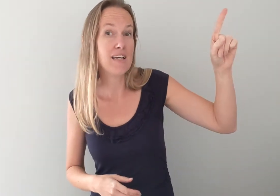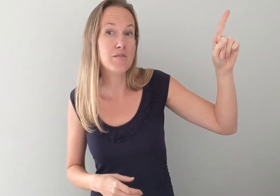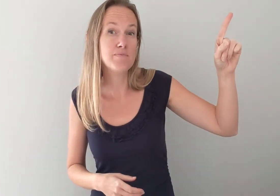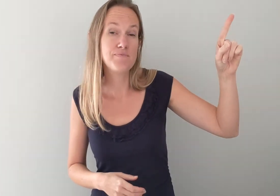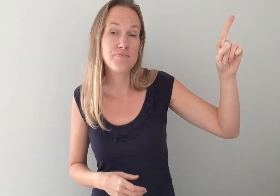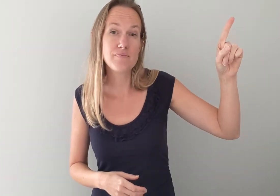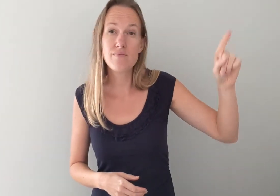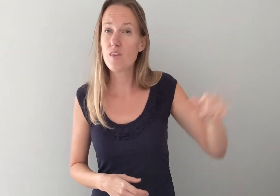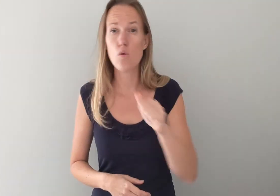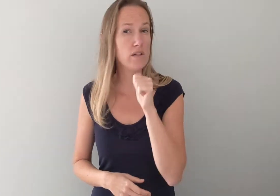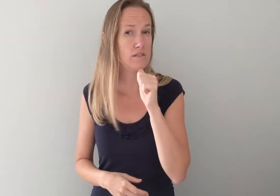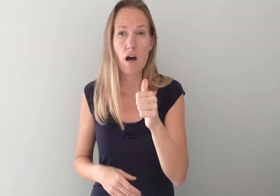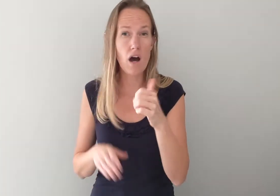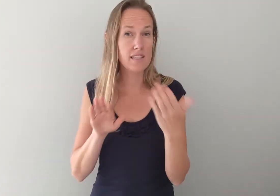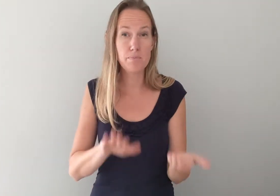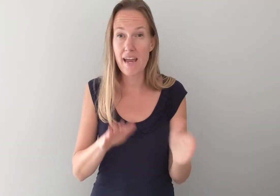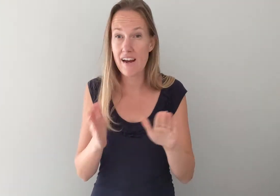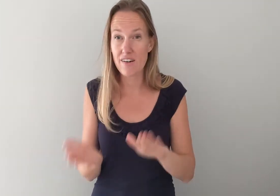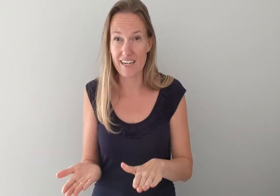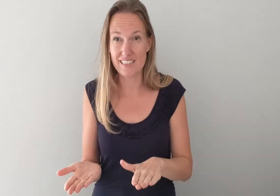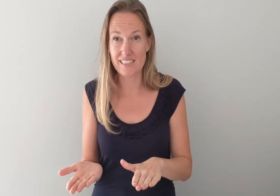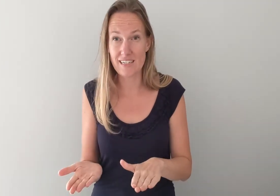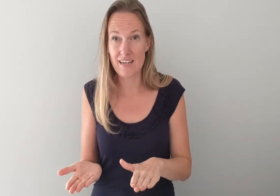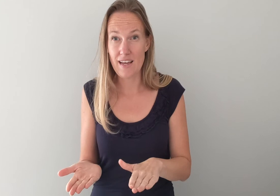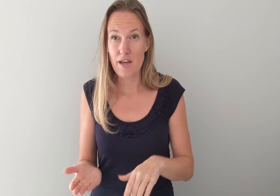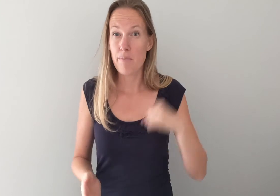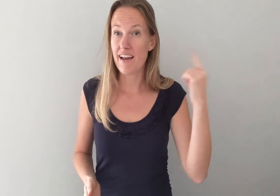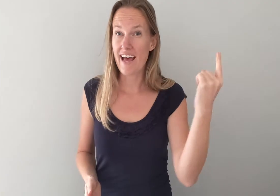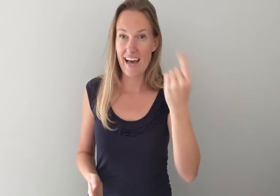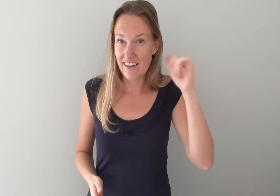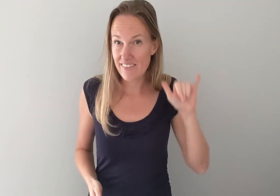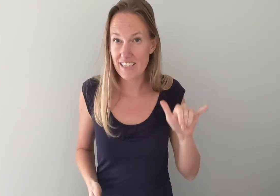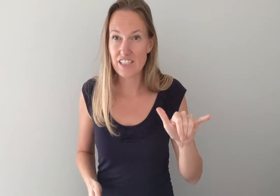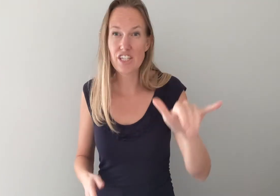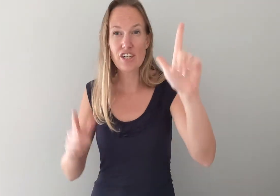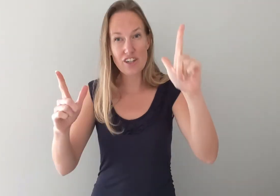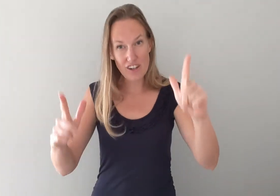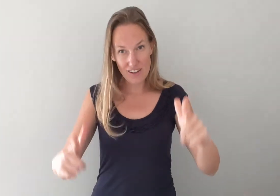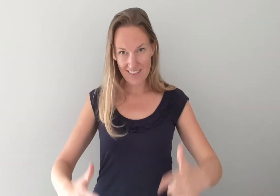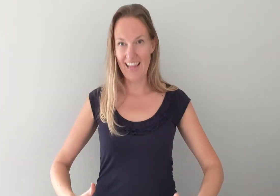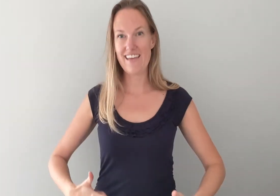him will not perish, but have eternal life.